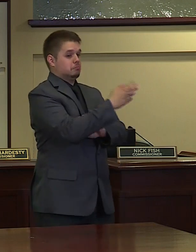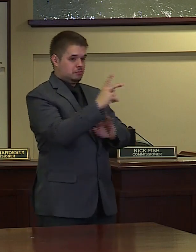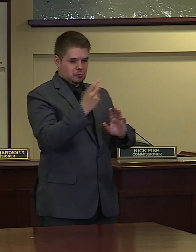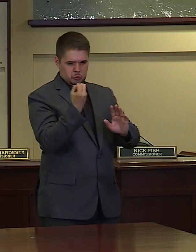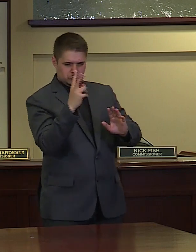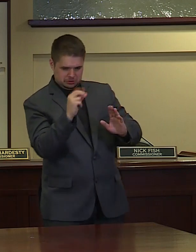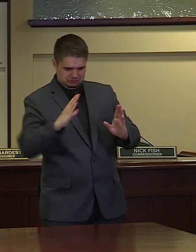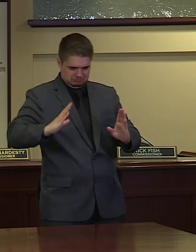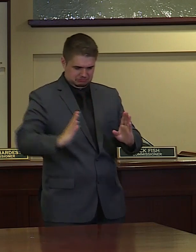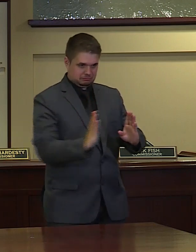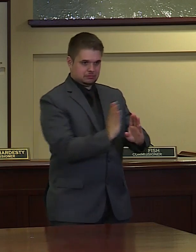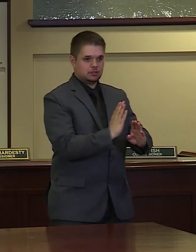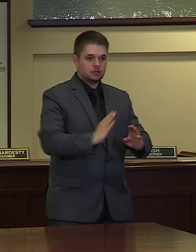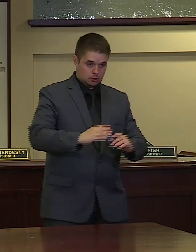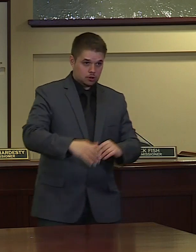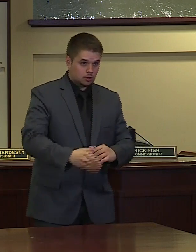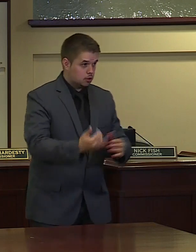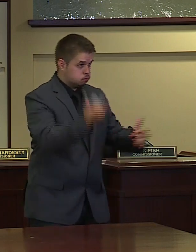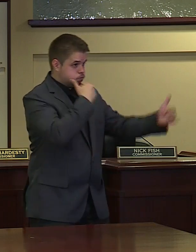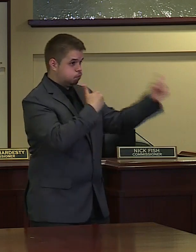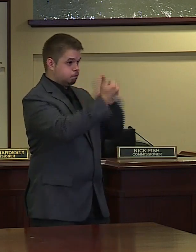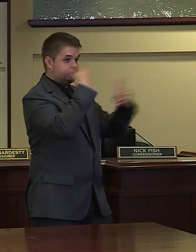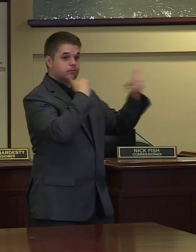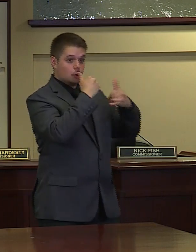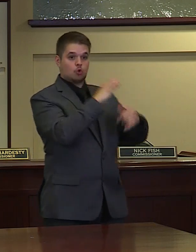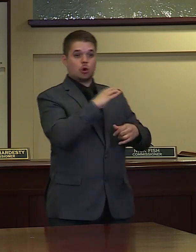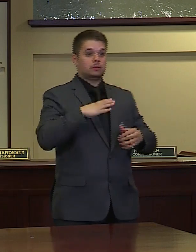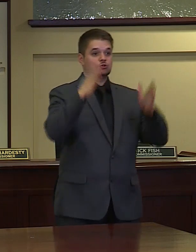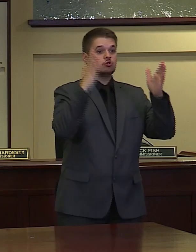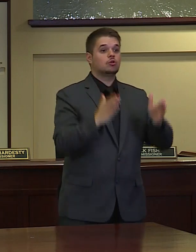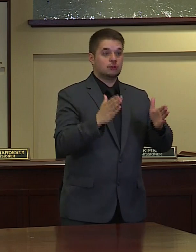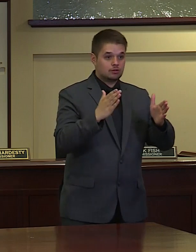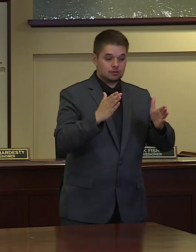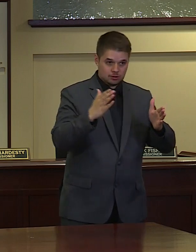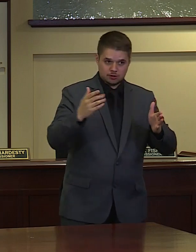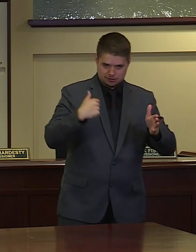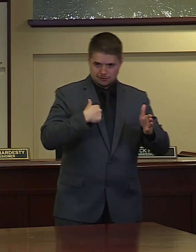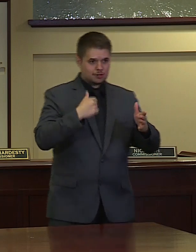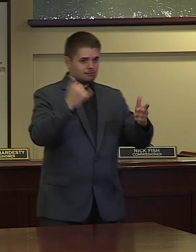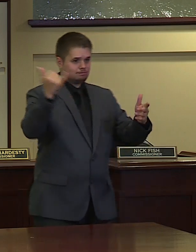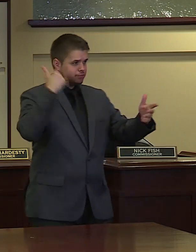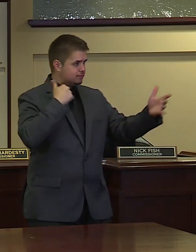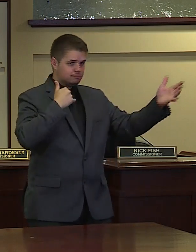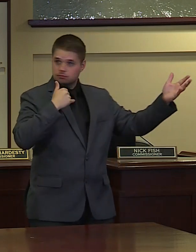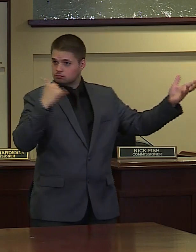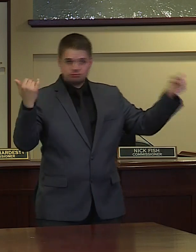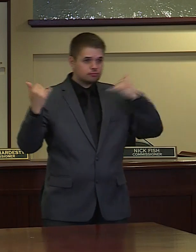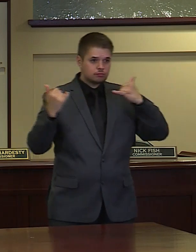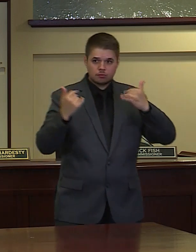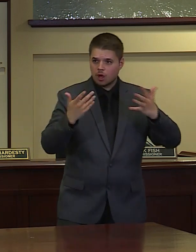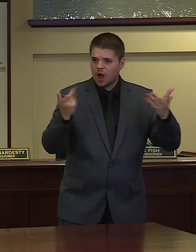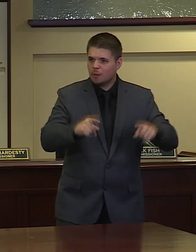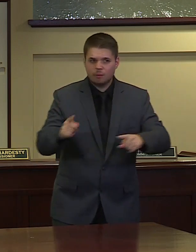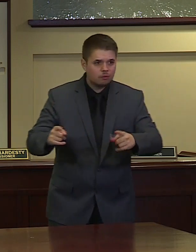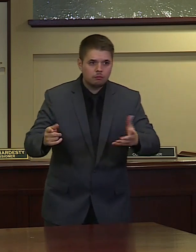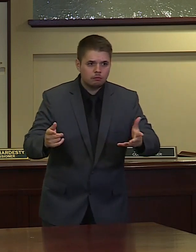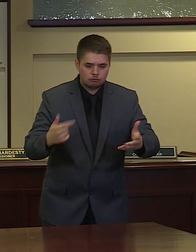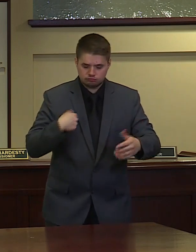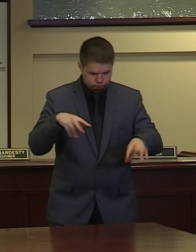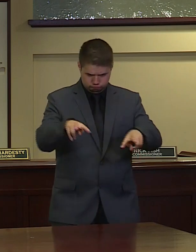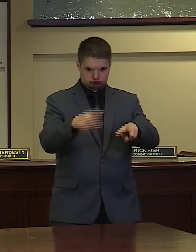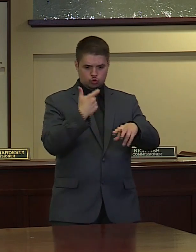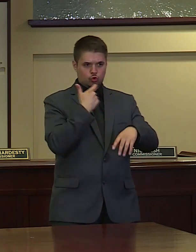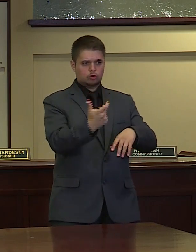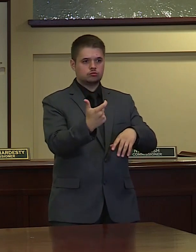get a phone call from Commissioner Hardesty, who says, "Are you watching this?" I said, "I am." She's in